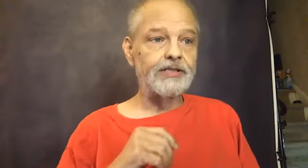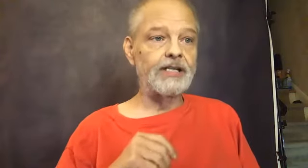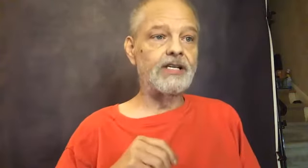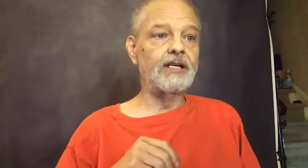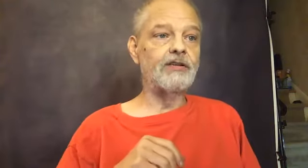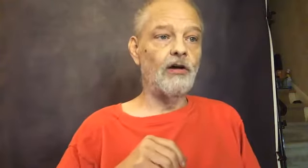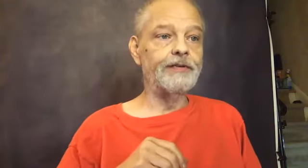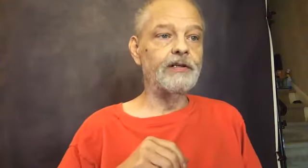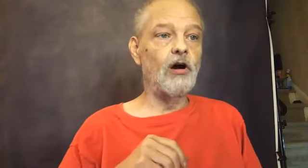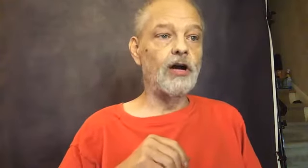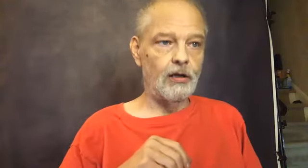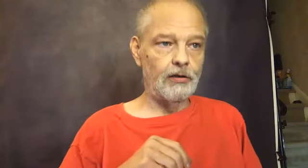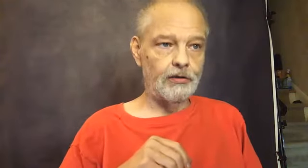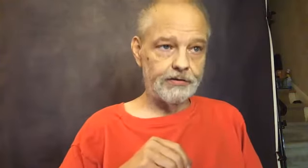initialized signs often are colors.